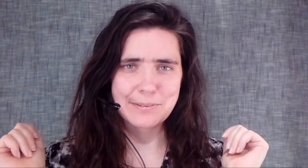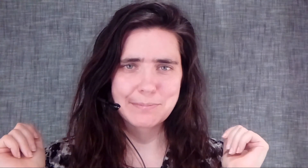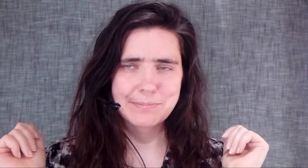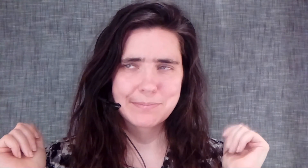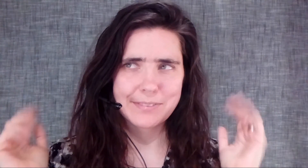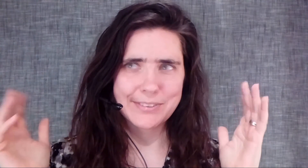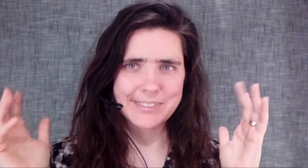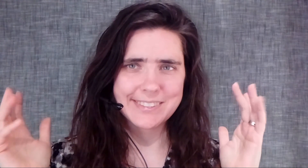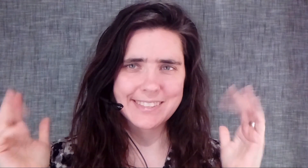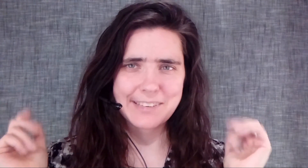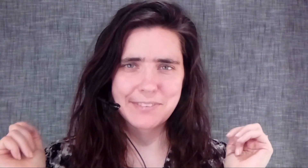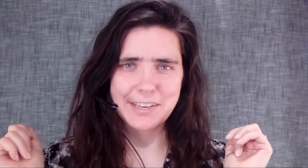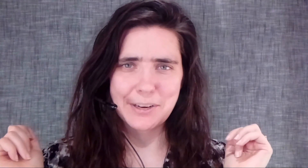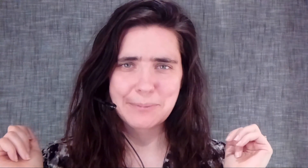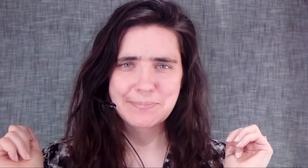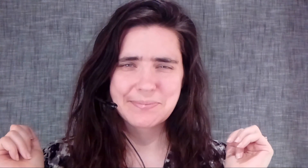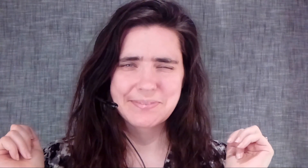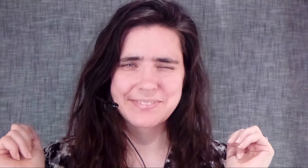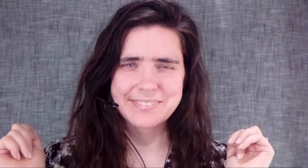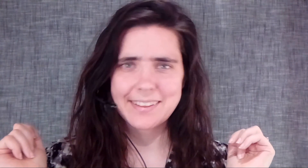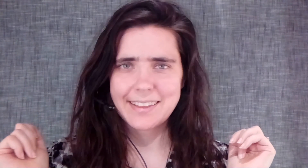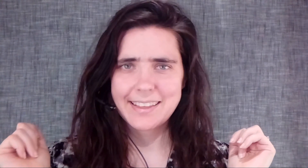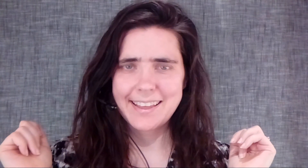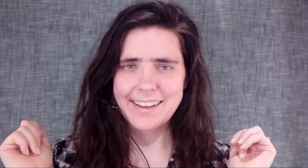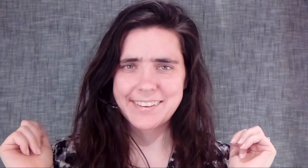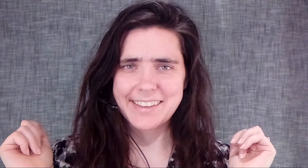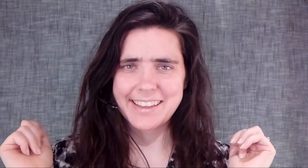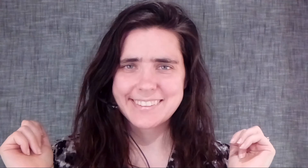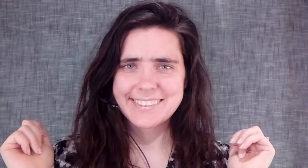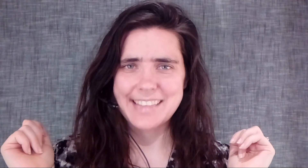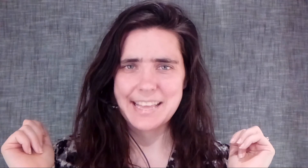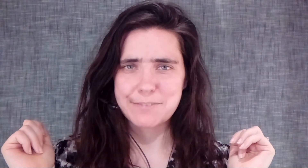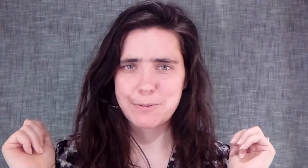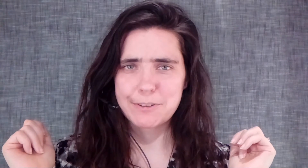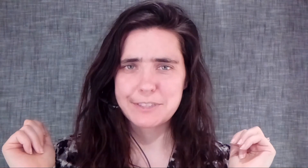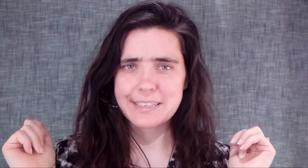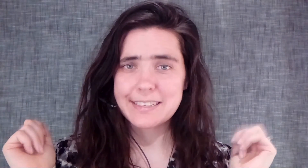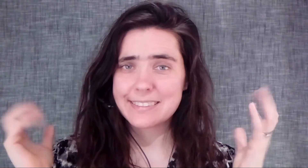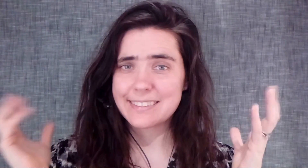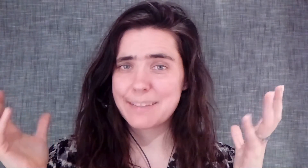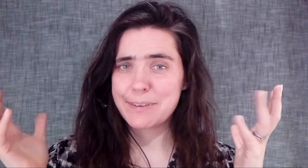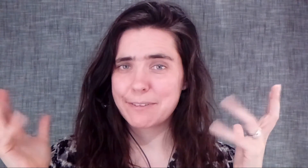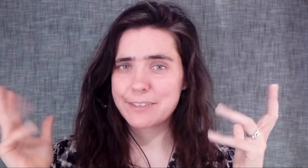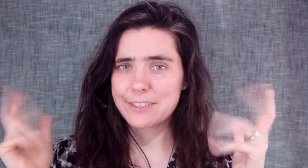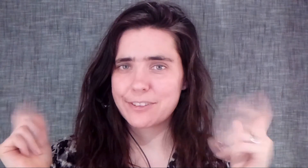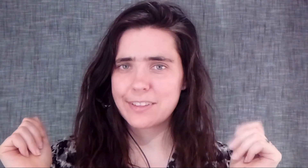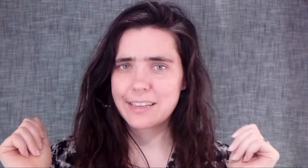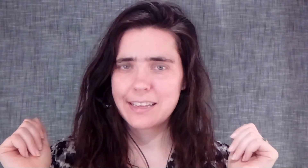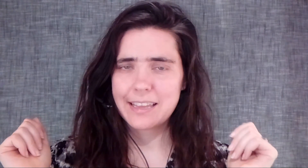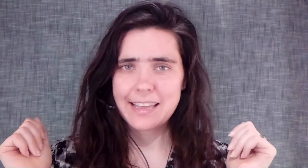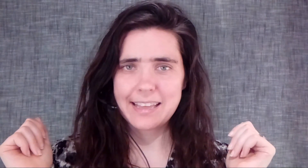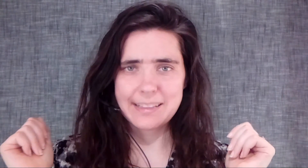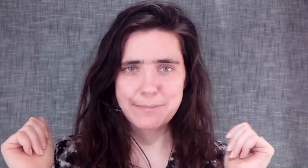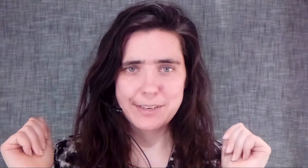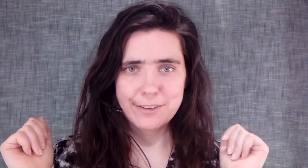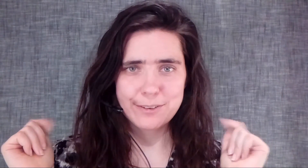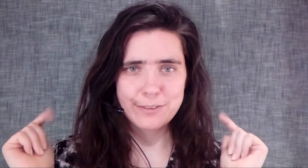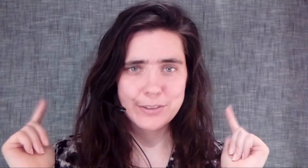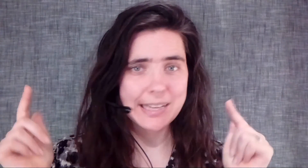ASL Auslan video. Okay, thanks for watching, guys. Let me know what you think. Let me know if you'd